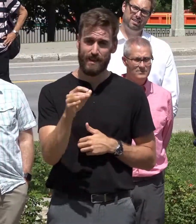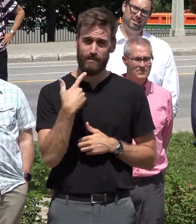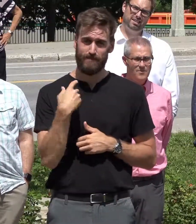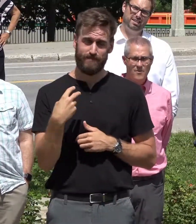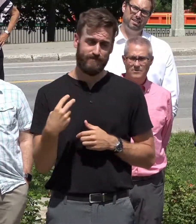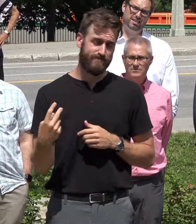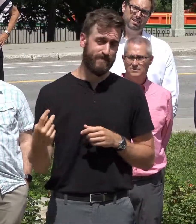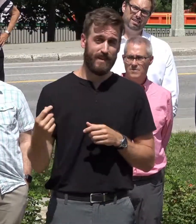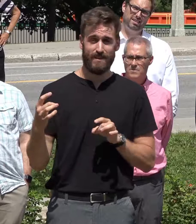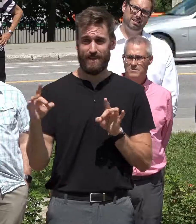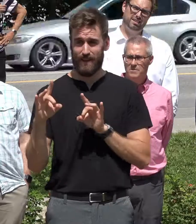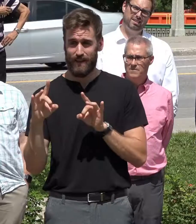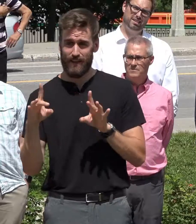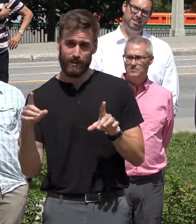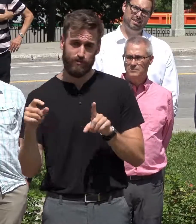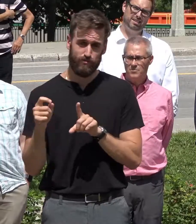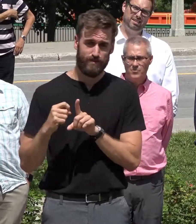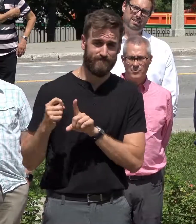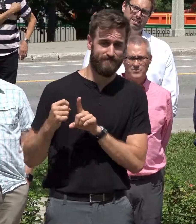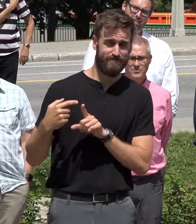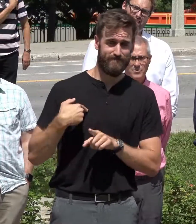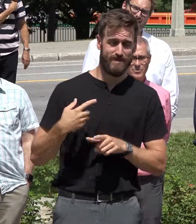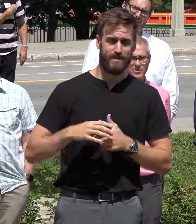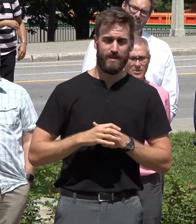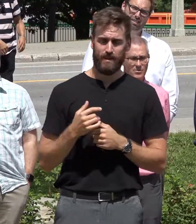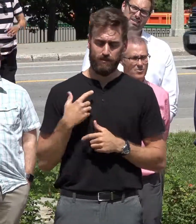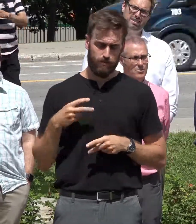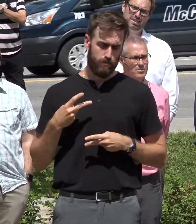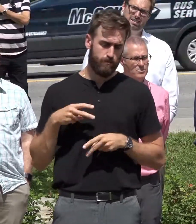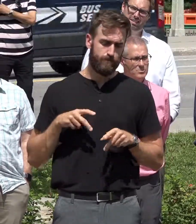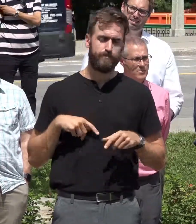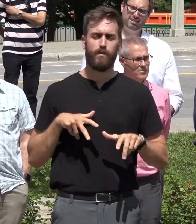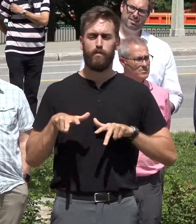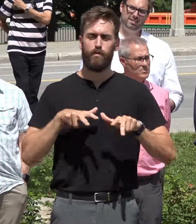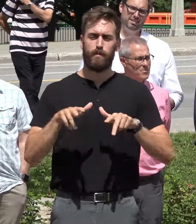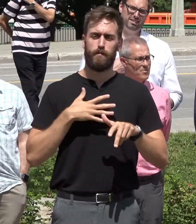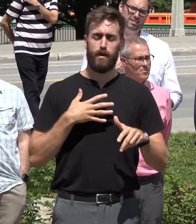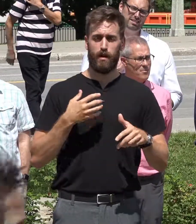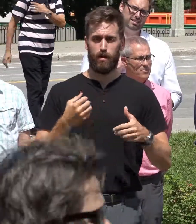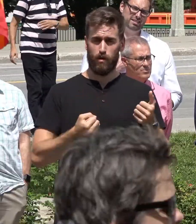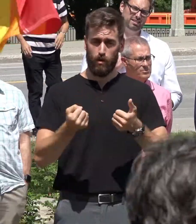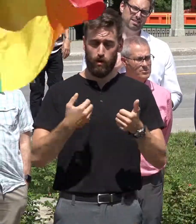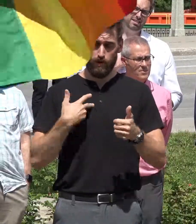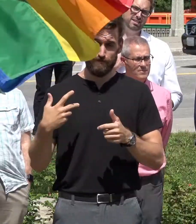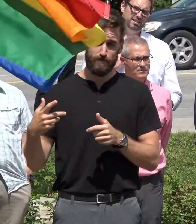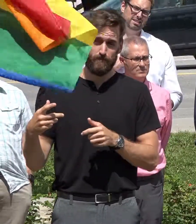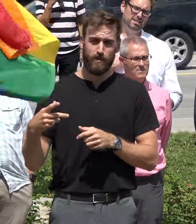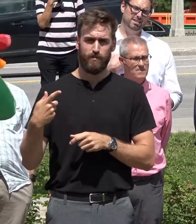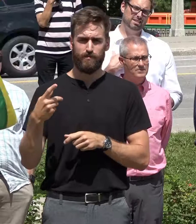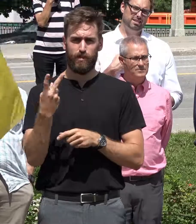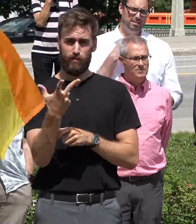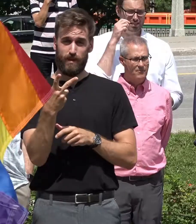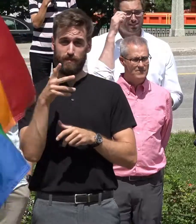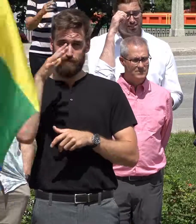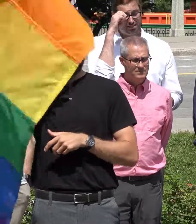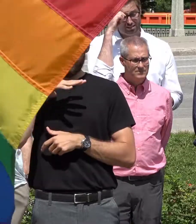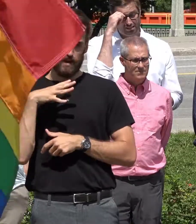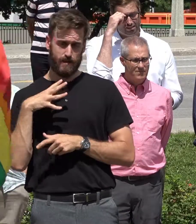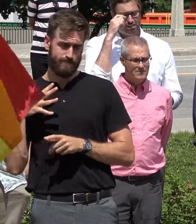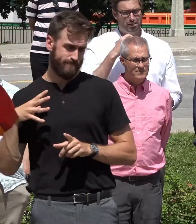crime when I was walking back to my car late one night after class, and I was attacked by a group of 3 men.